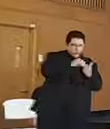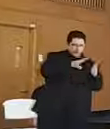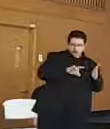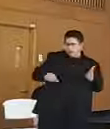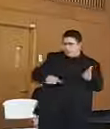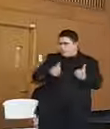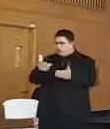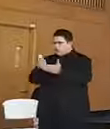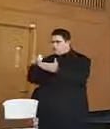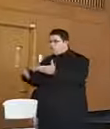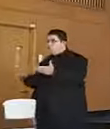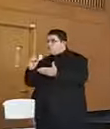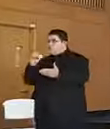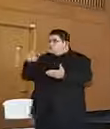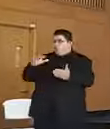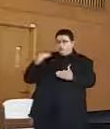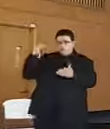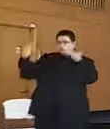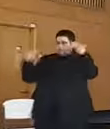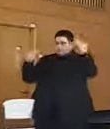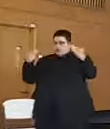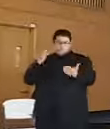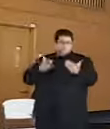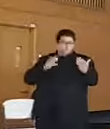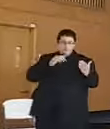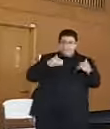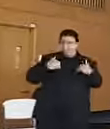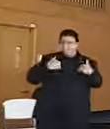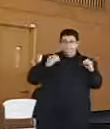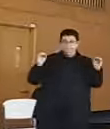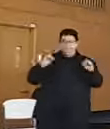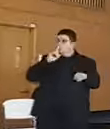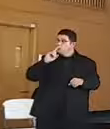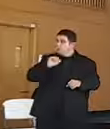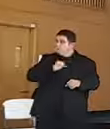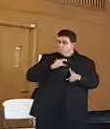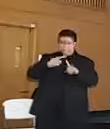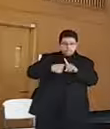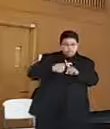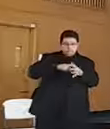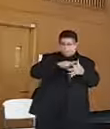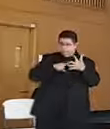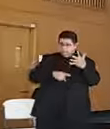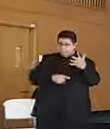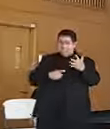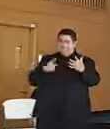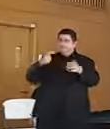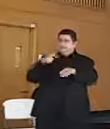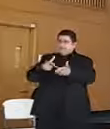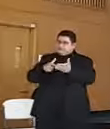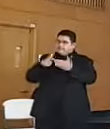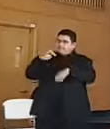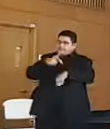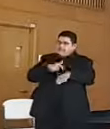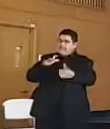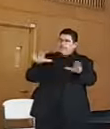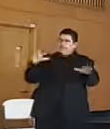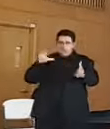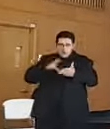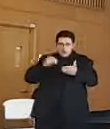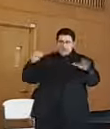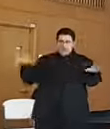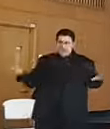one adult to another who may be asymptomatic. It takes time and learning and action to do that, and that cannot